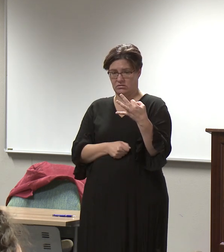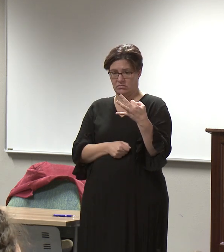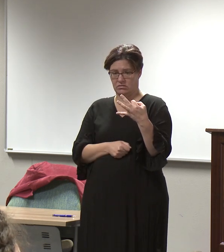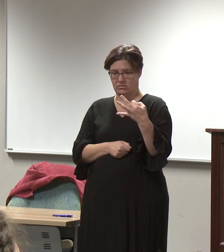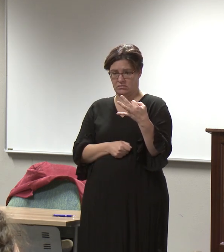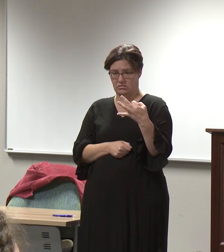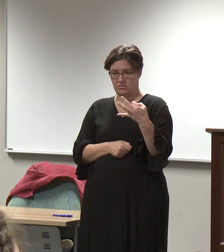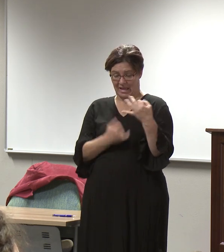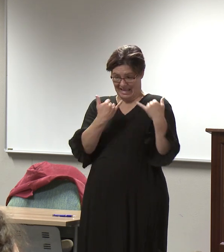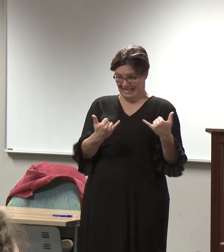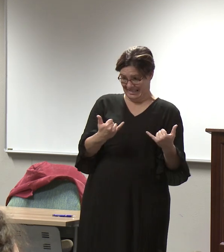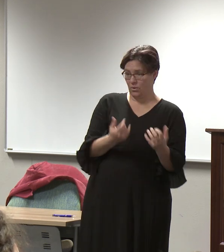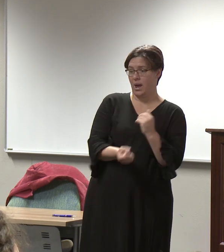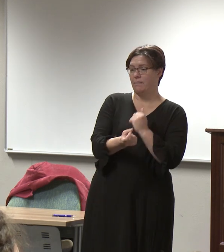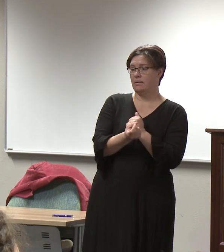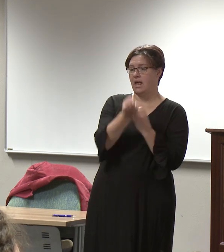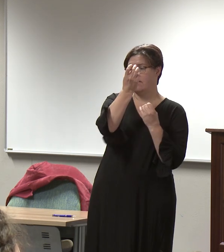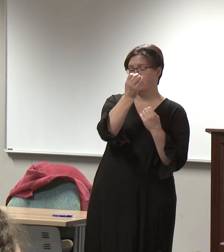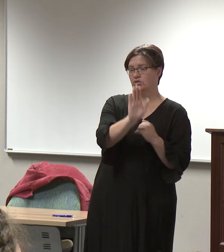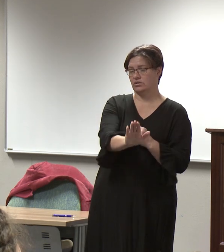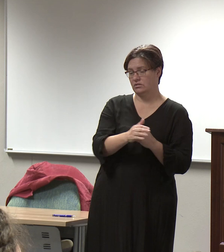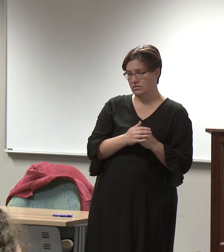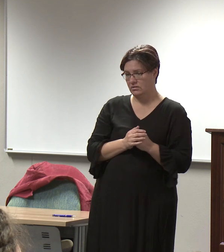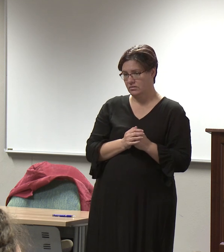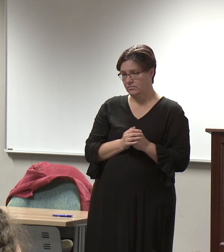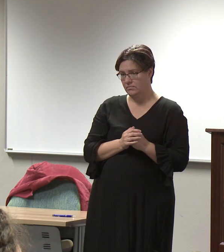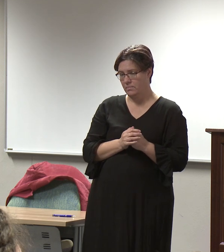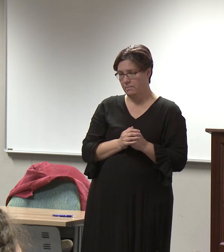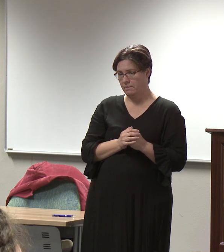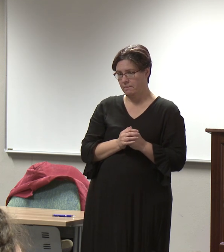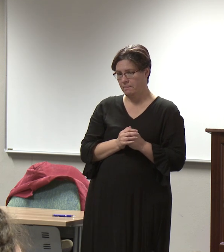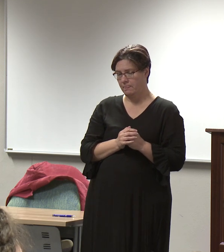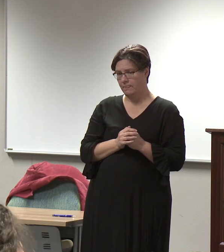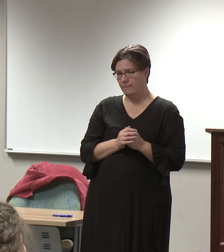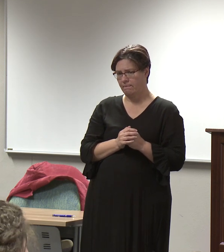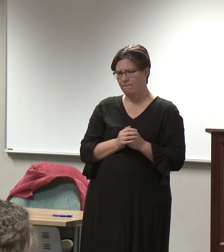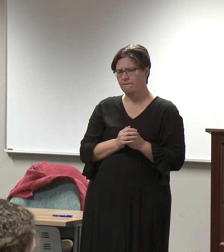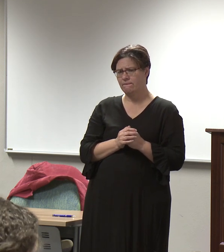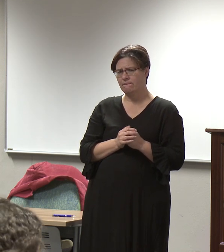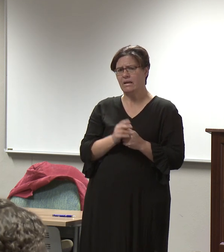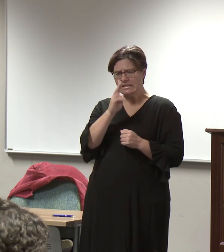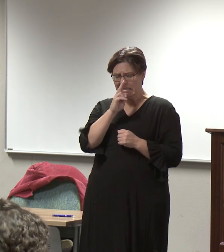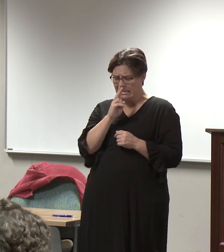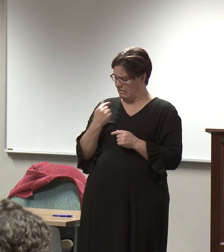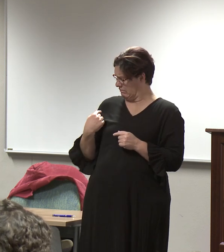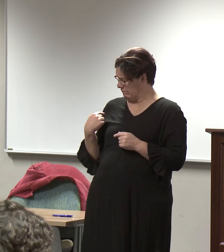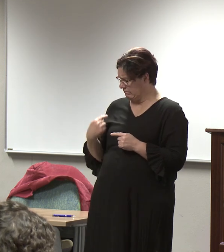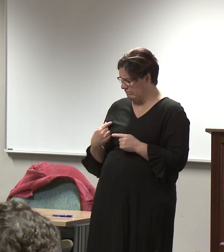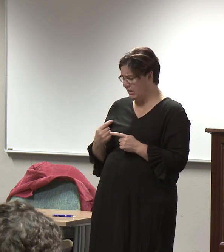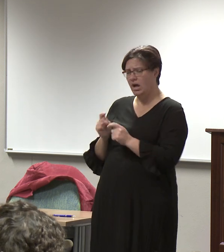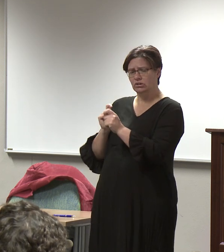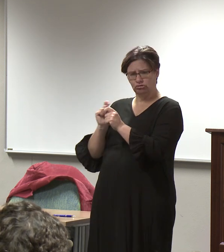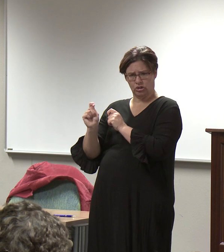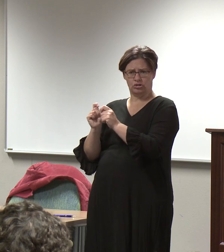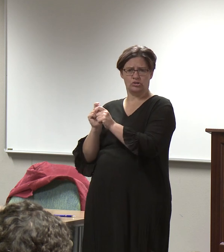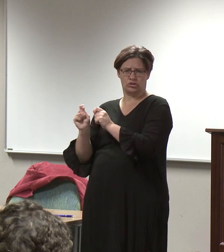our current stage. And you can see some changes in the characteristics.